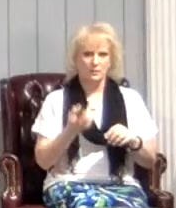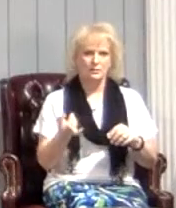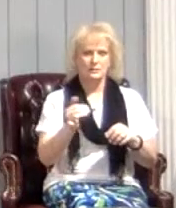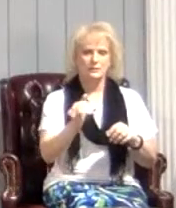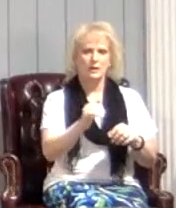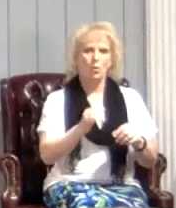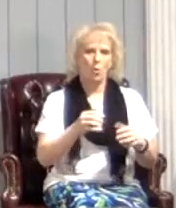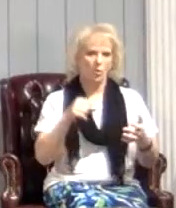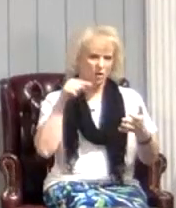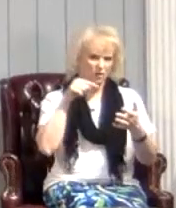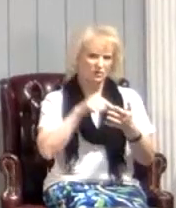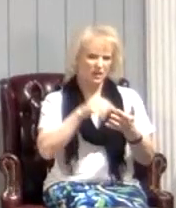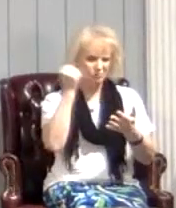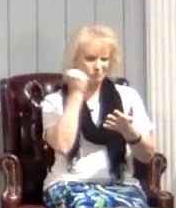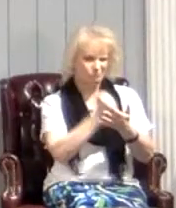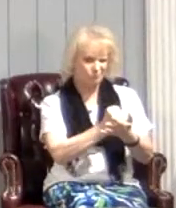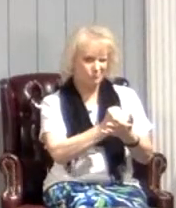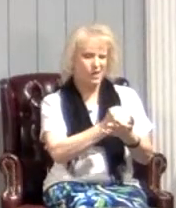nailed.